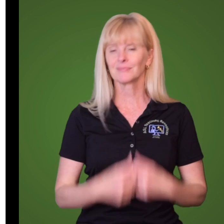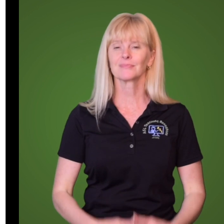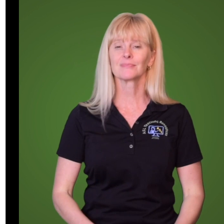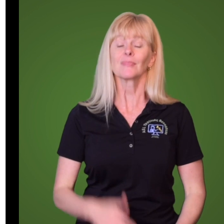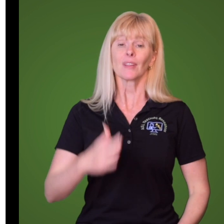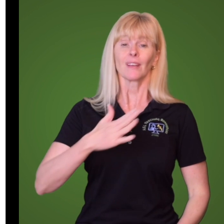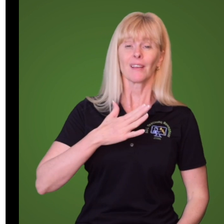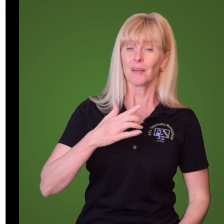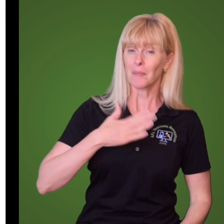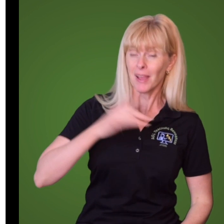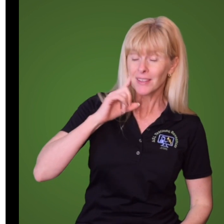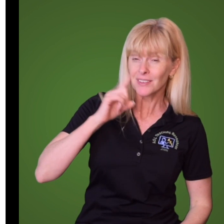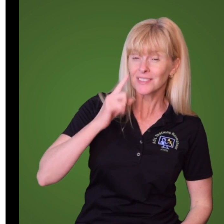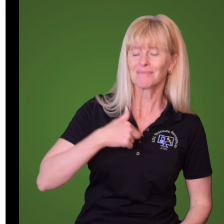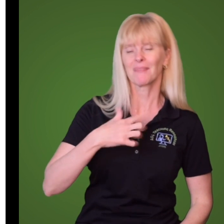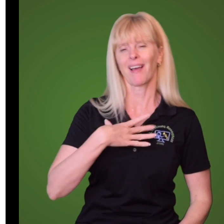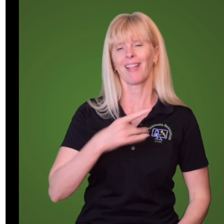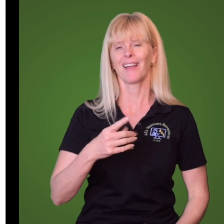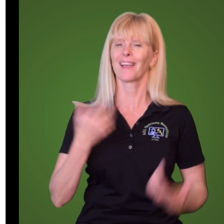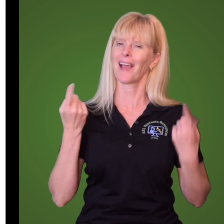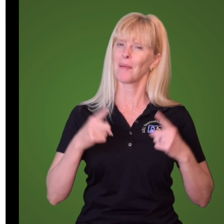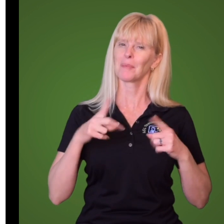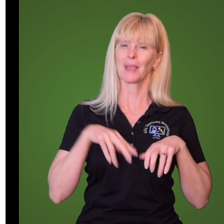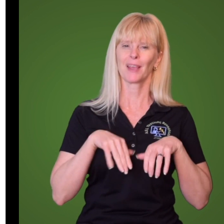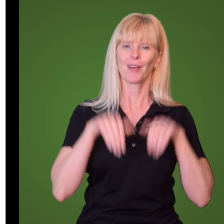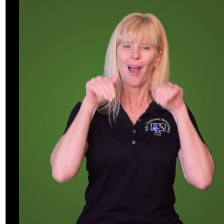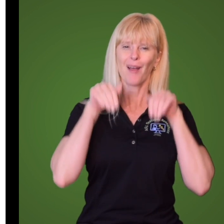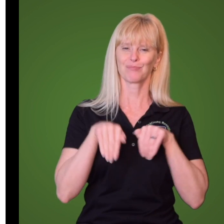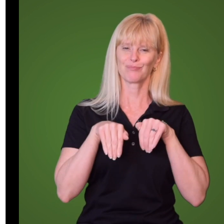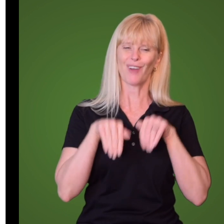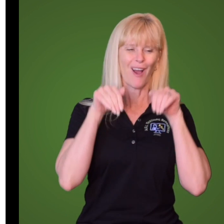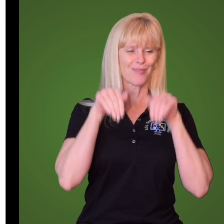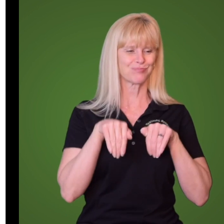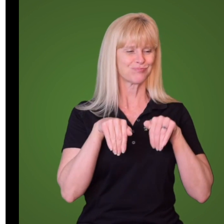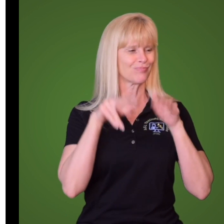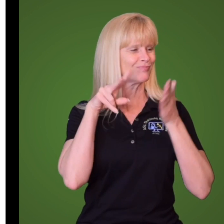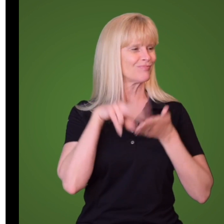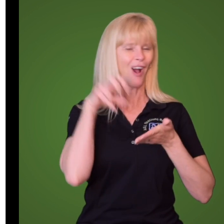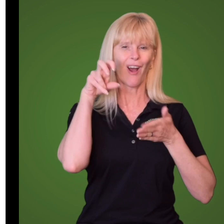I like my ears when I hop.